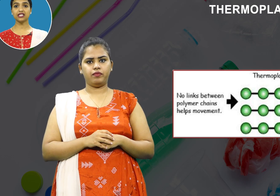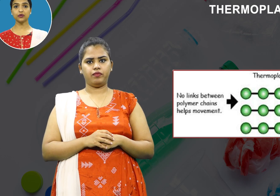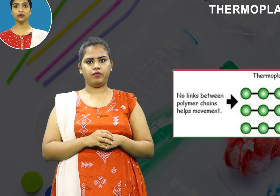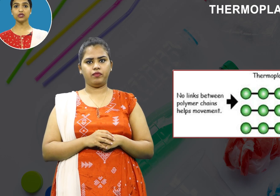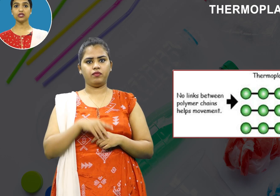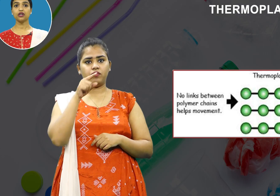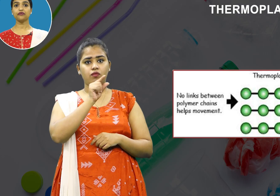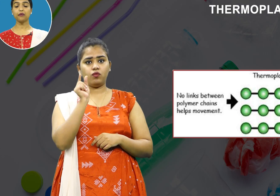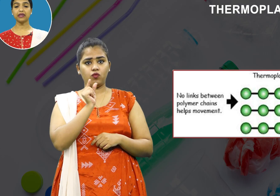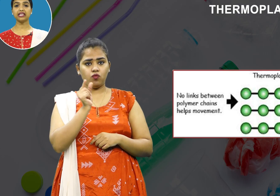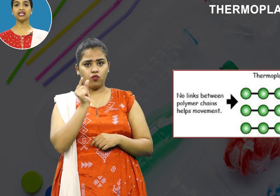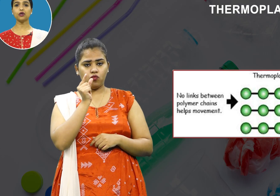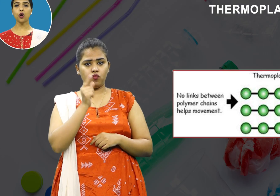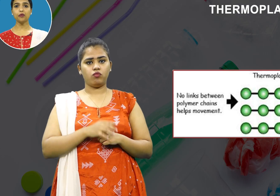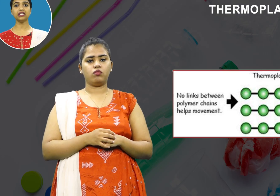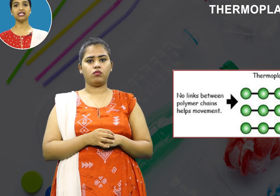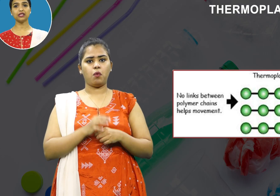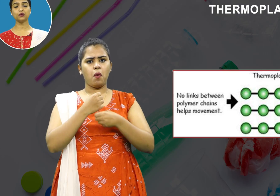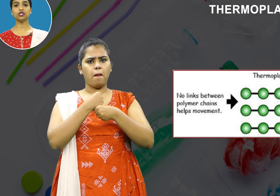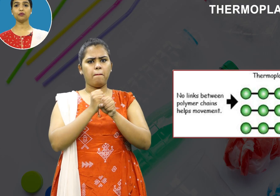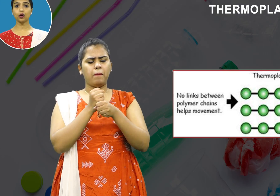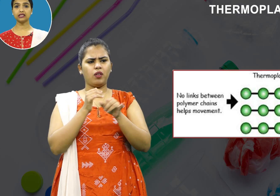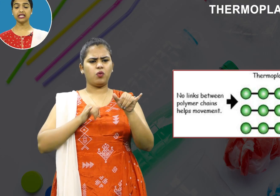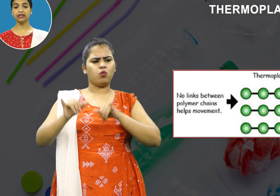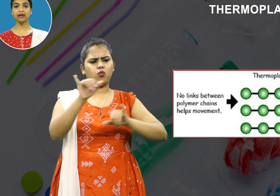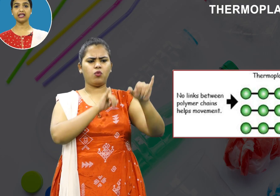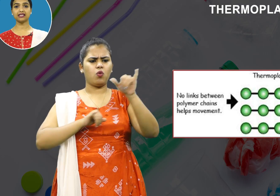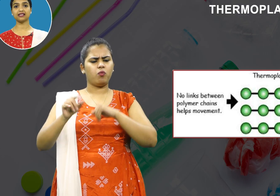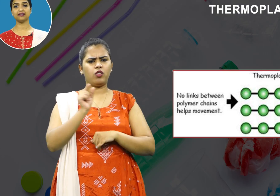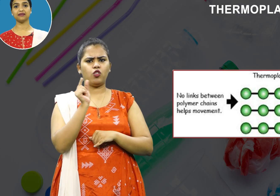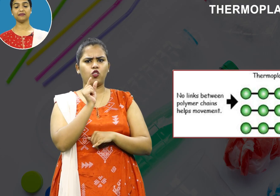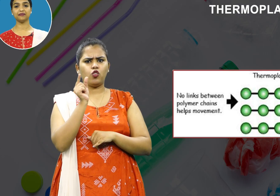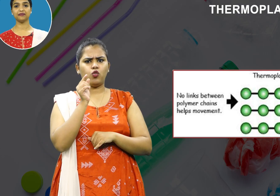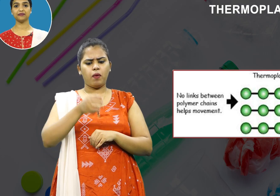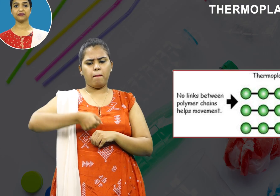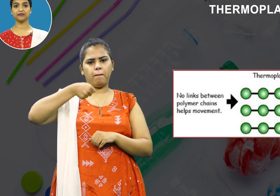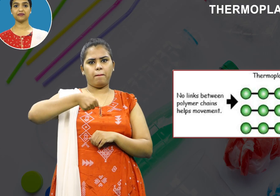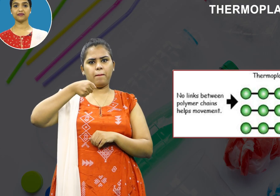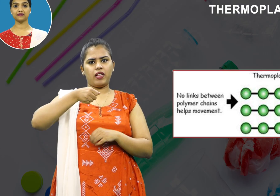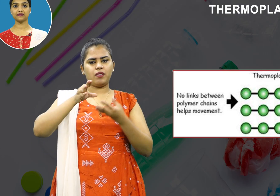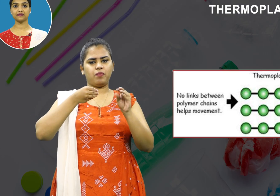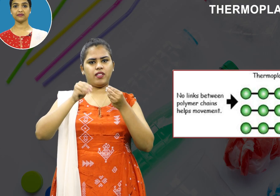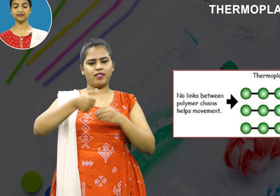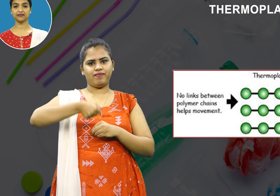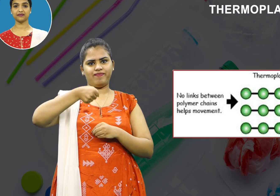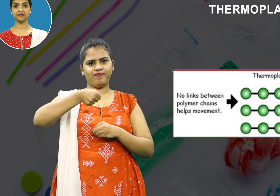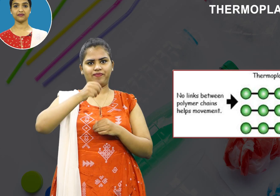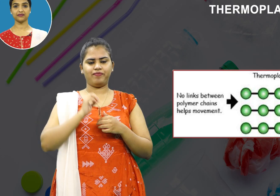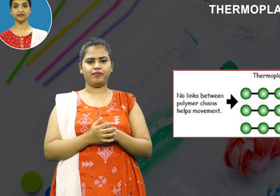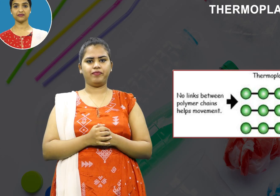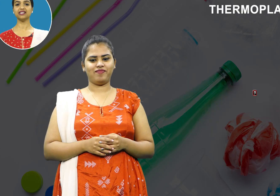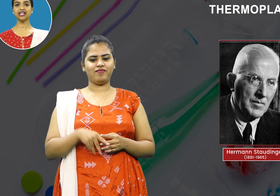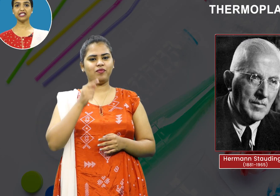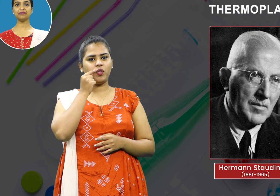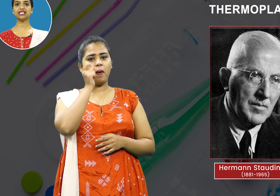It is used for making commonly used polythene bags.